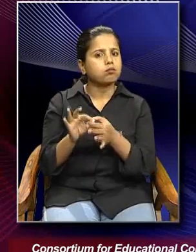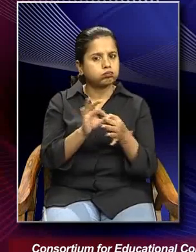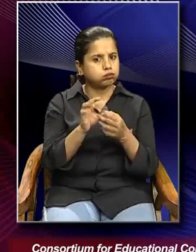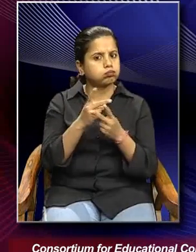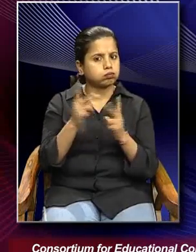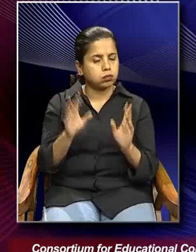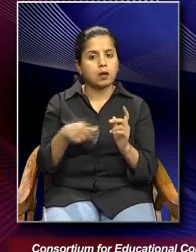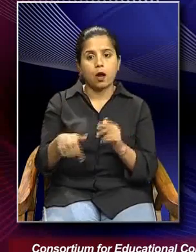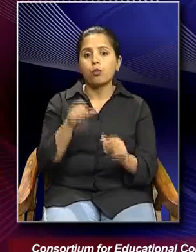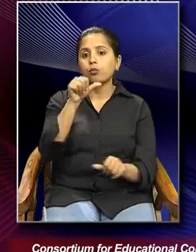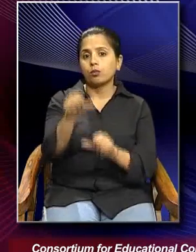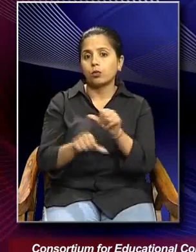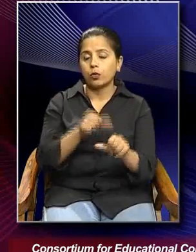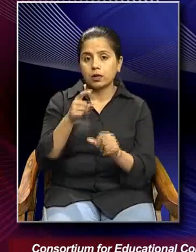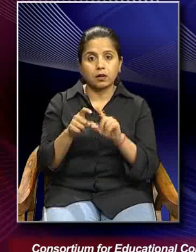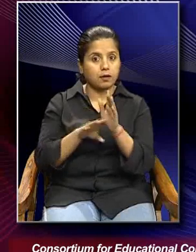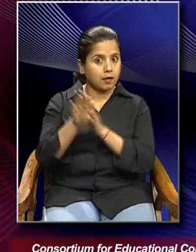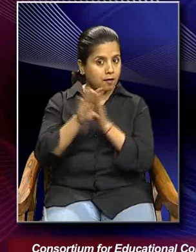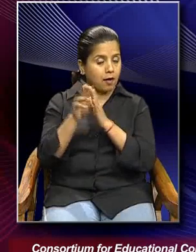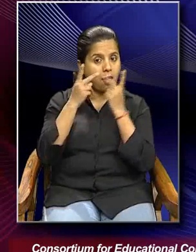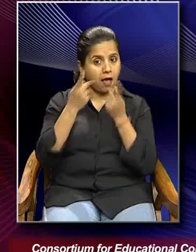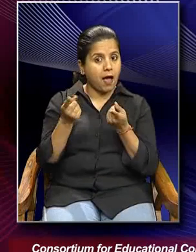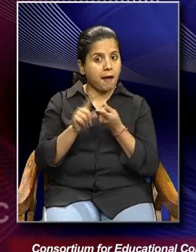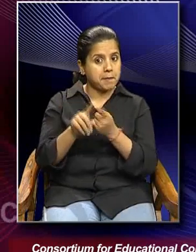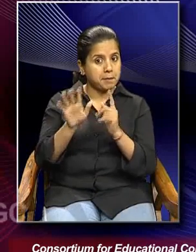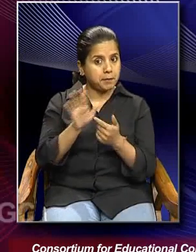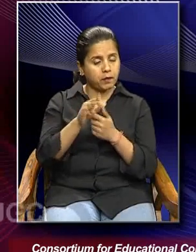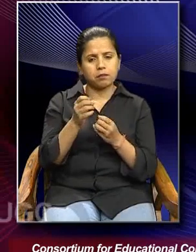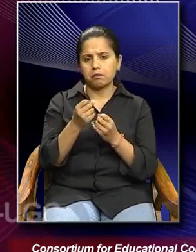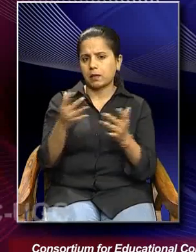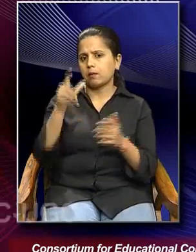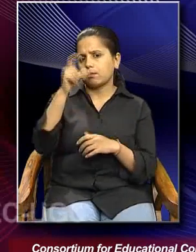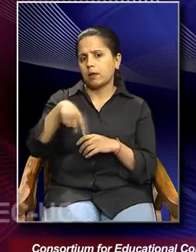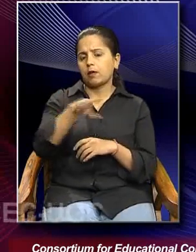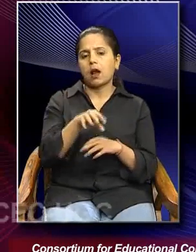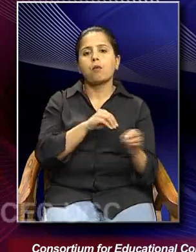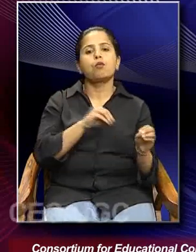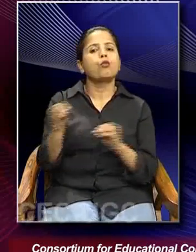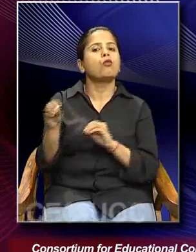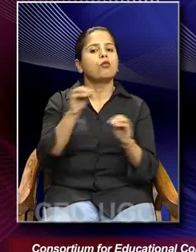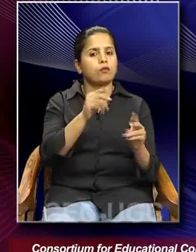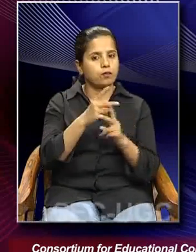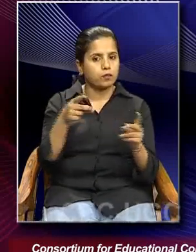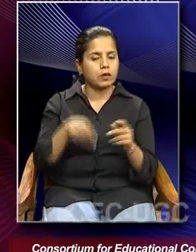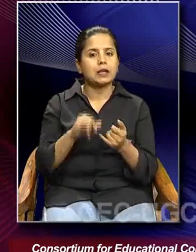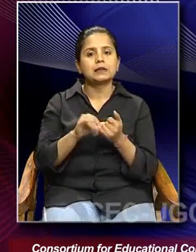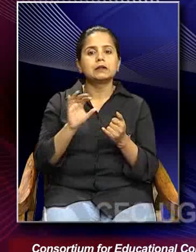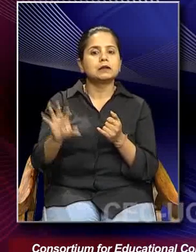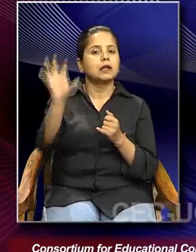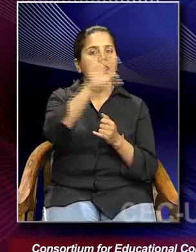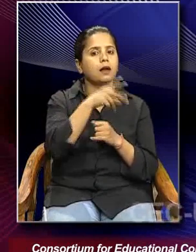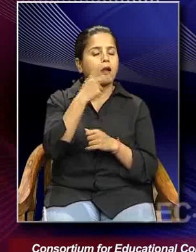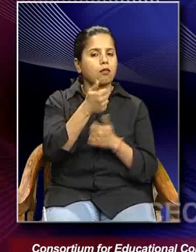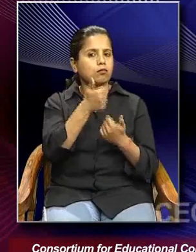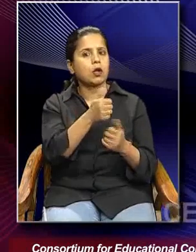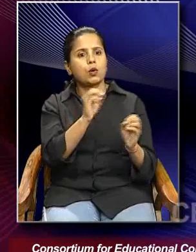So as the process of development is unfolding, a lot of people are actually migrating from states which are not doing well to